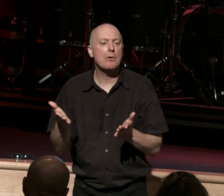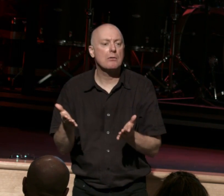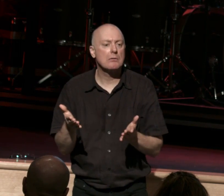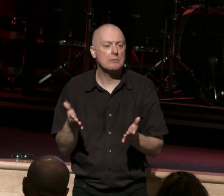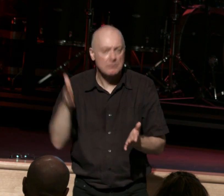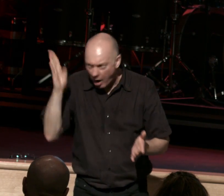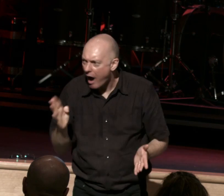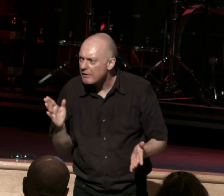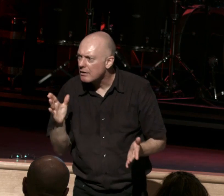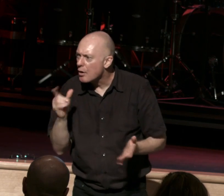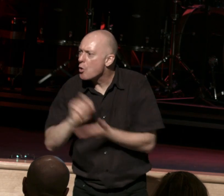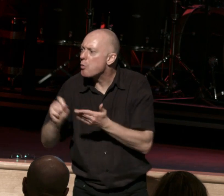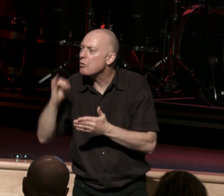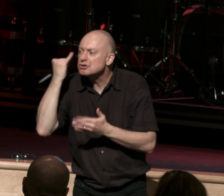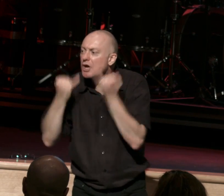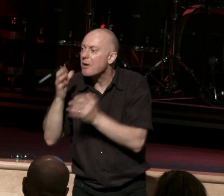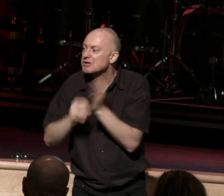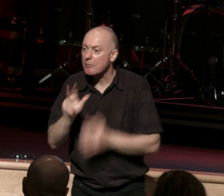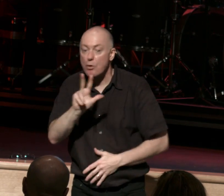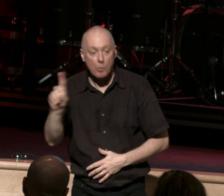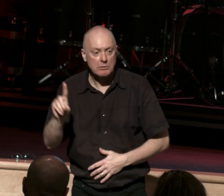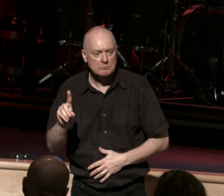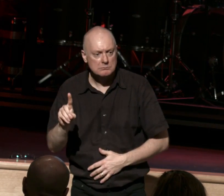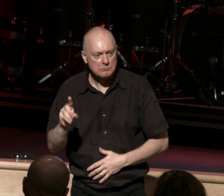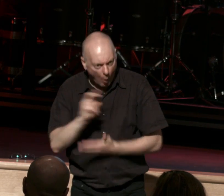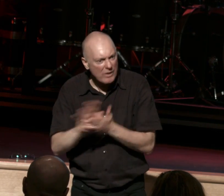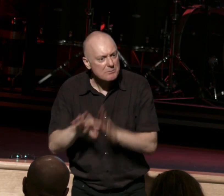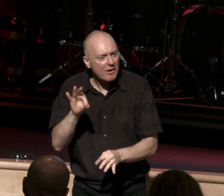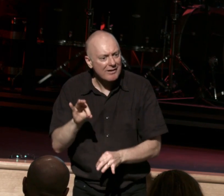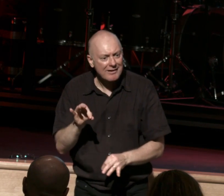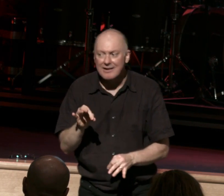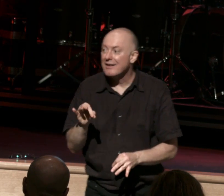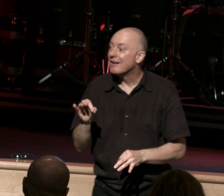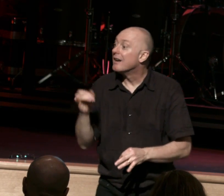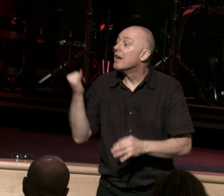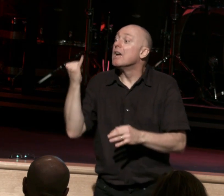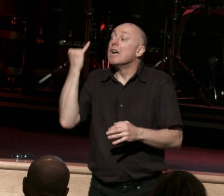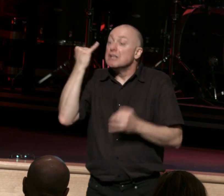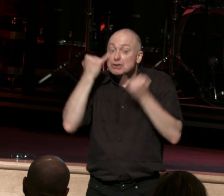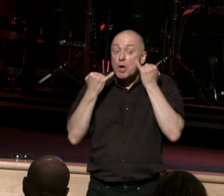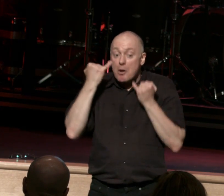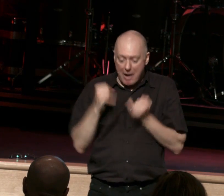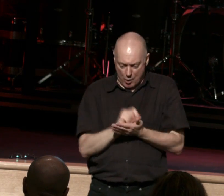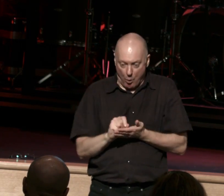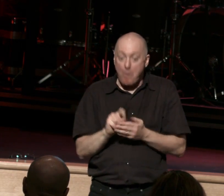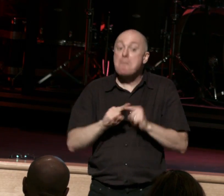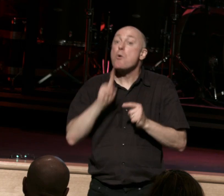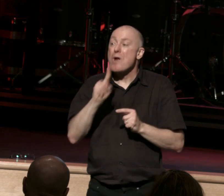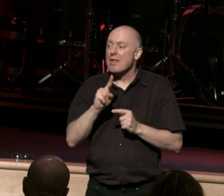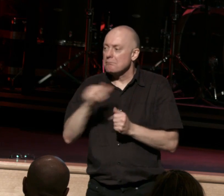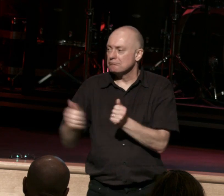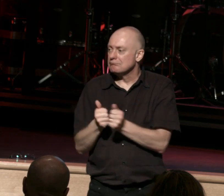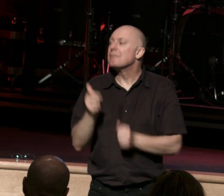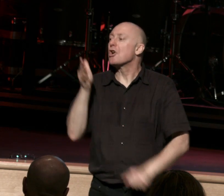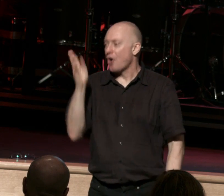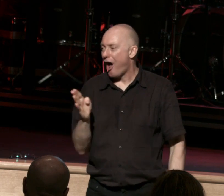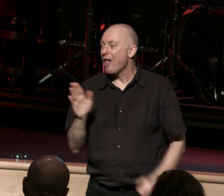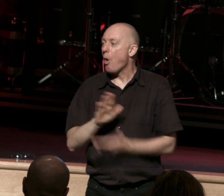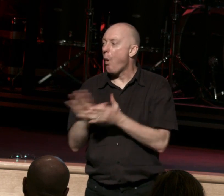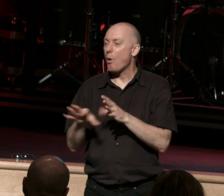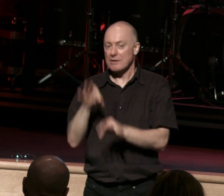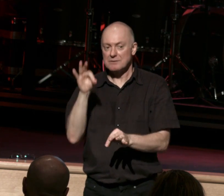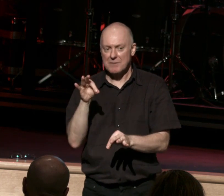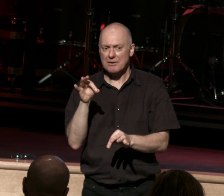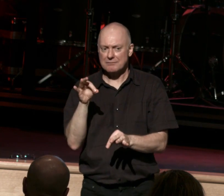book? God wrote God's book. Who wrote Jeremiah 31? The Holy Spirit wrote Jeremiah 31. Jeremiah wrote it, but God ultimately wrote it. The